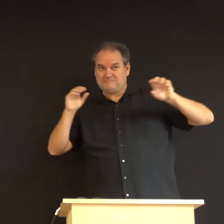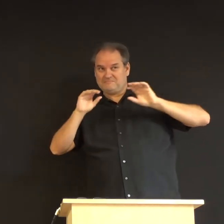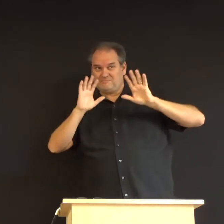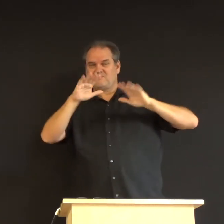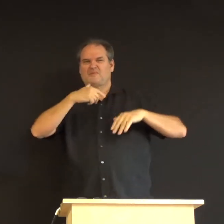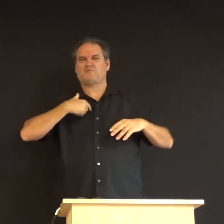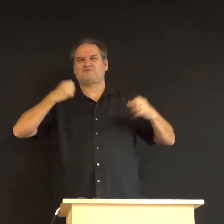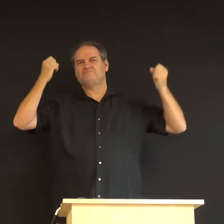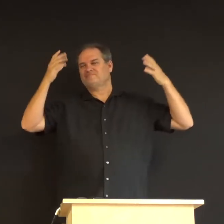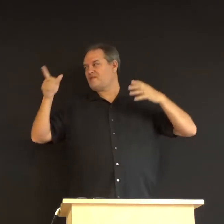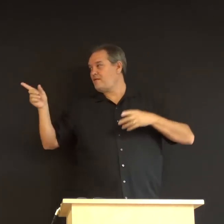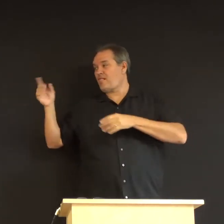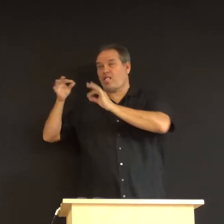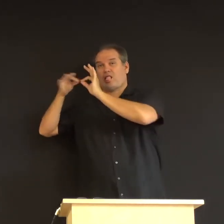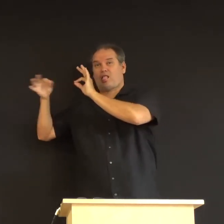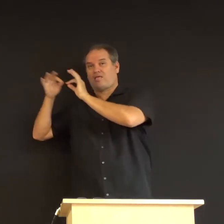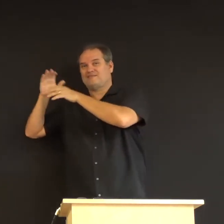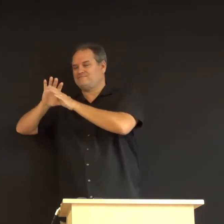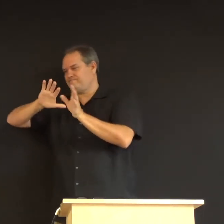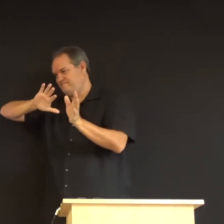You understand that? I'm going to sign it again.